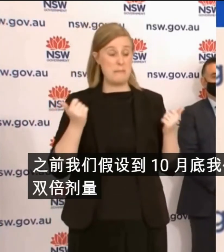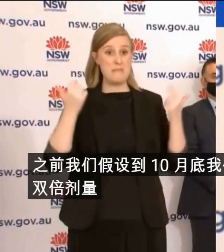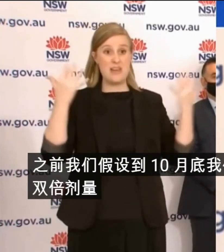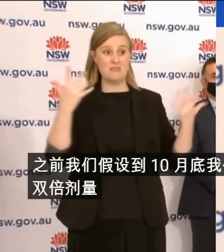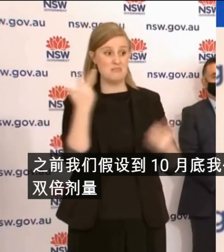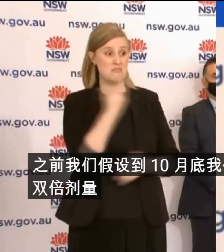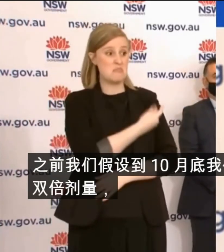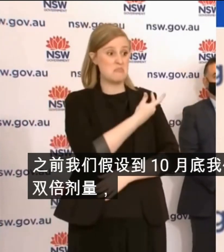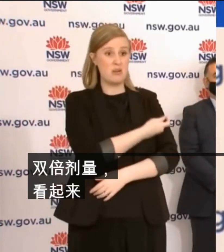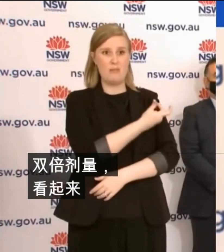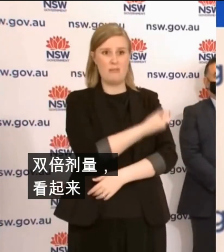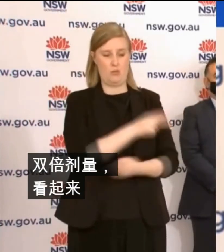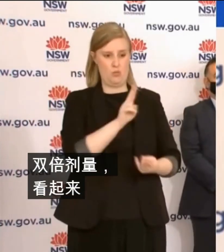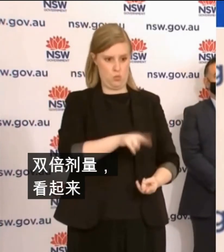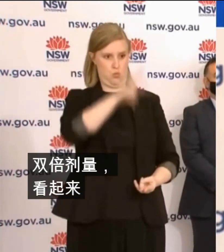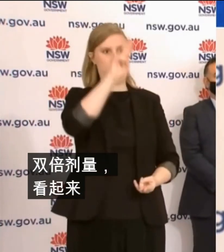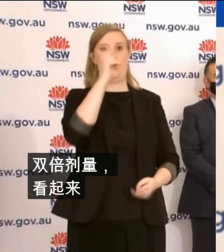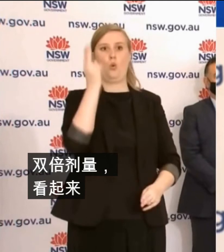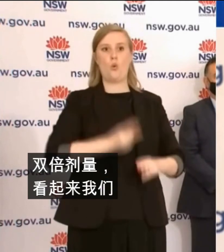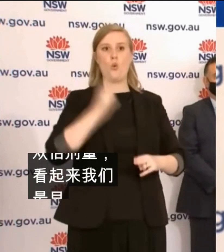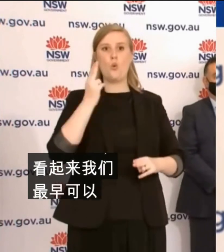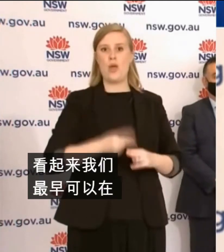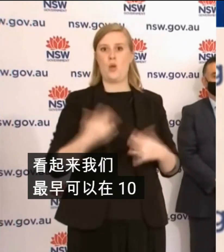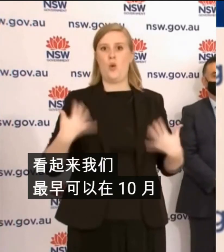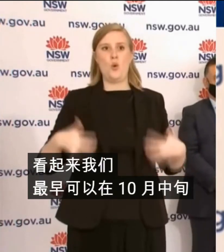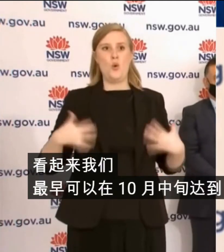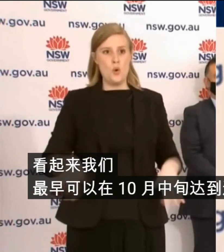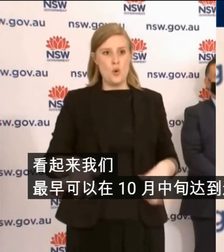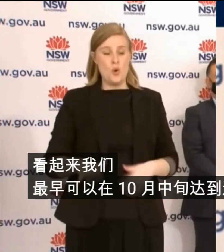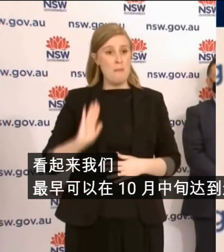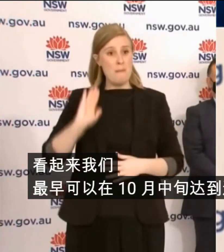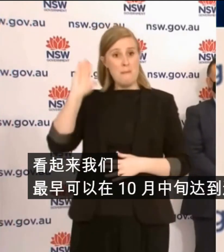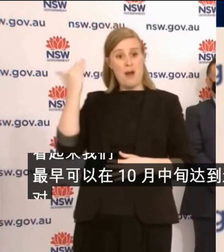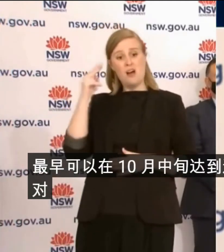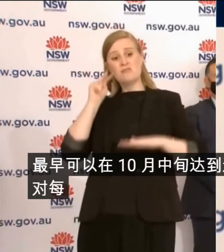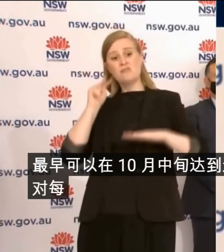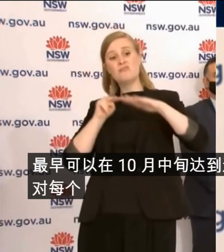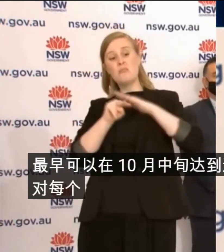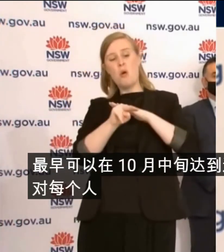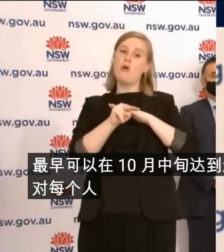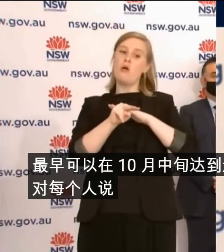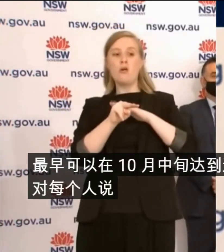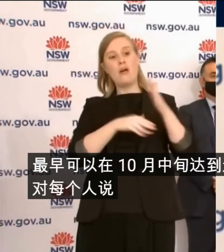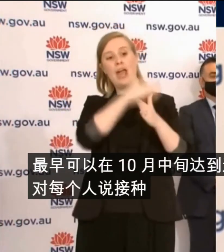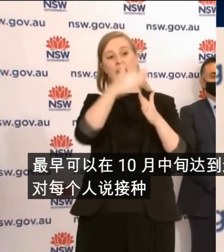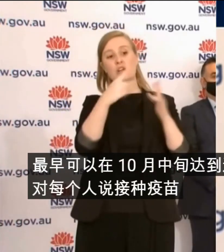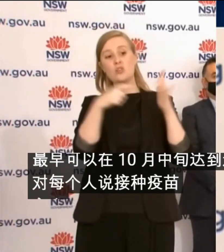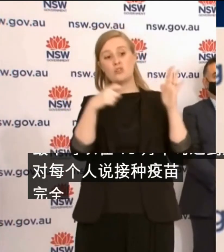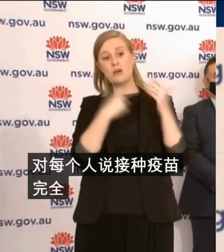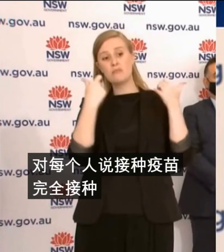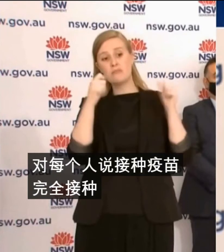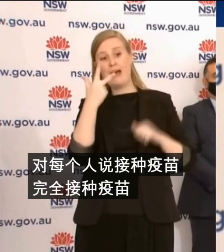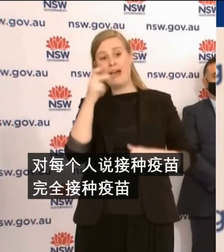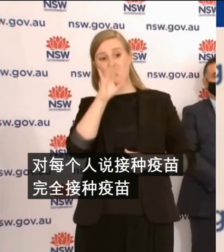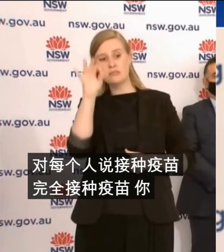by the end of October. It looks like we could hit that mark as early as the middle of October. So we're saying to everybody, get vaccinated, get